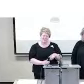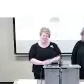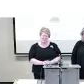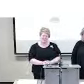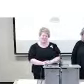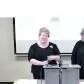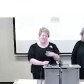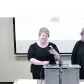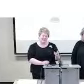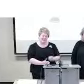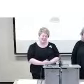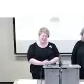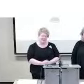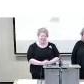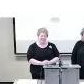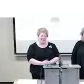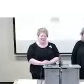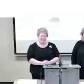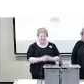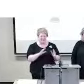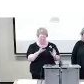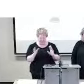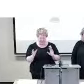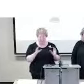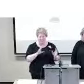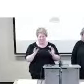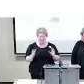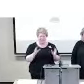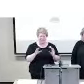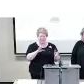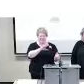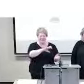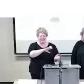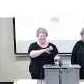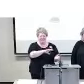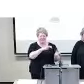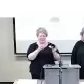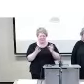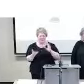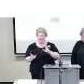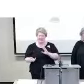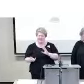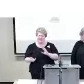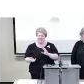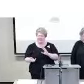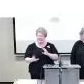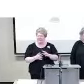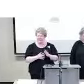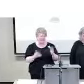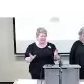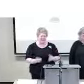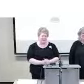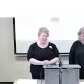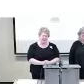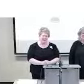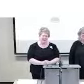food place a few times a week and they have to budget when they're going to eat fast food and when they're going to go in the cafeteria it's